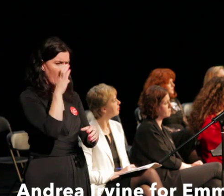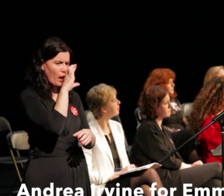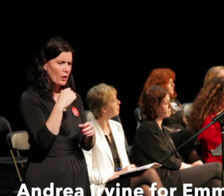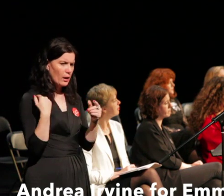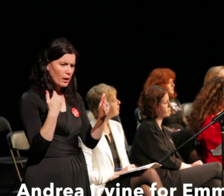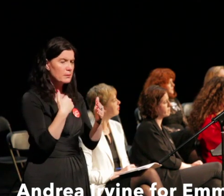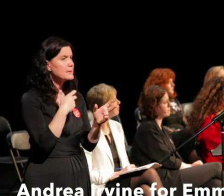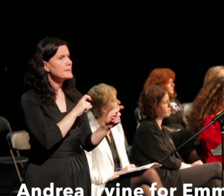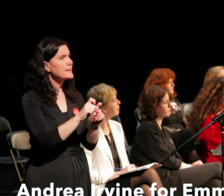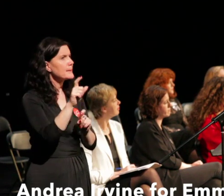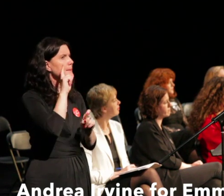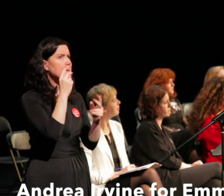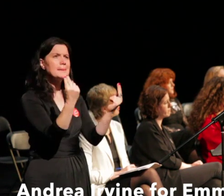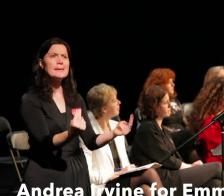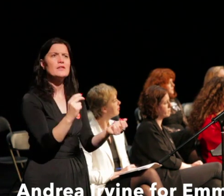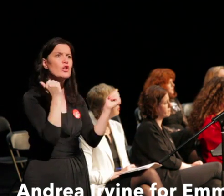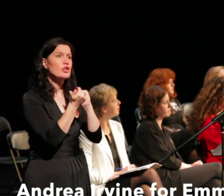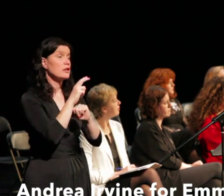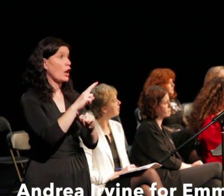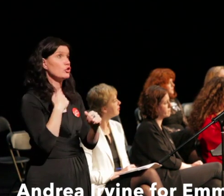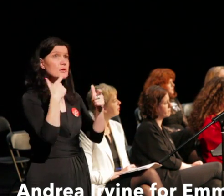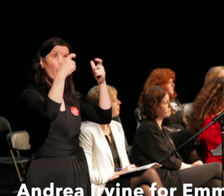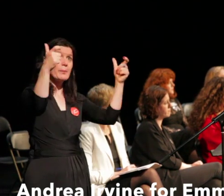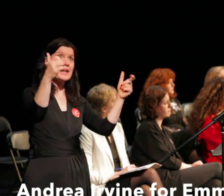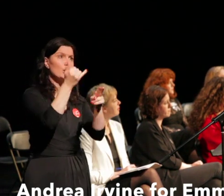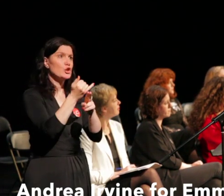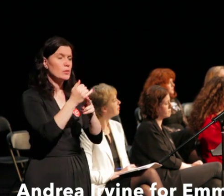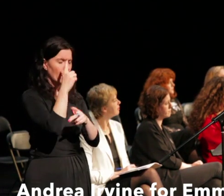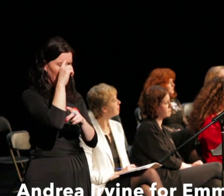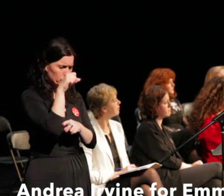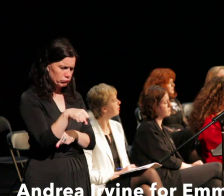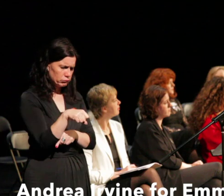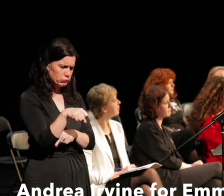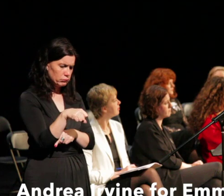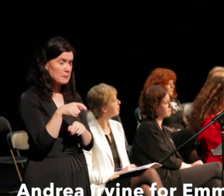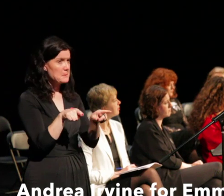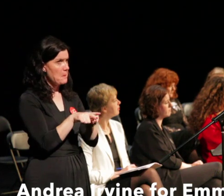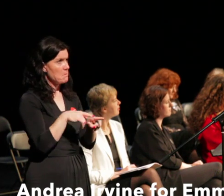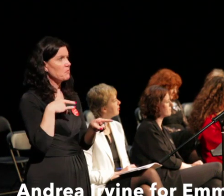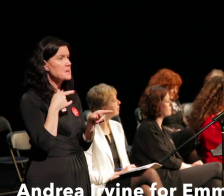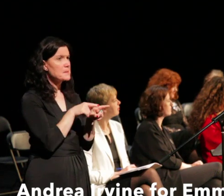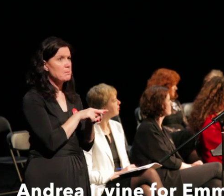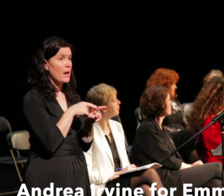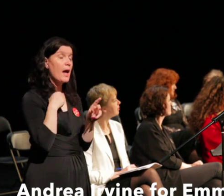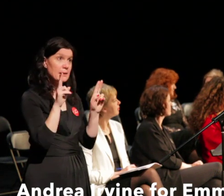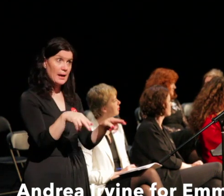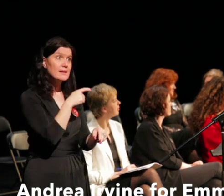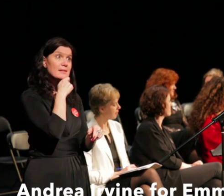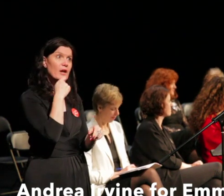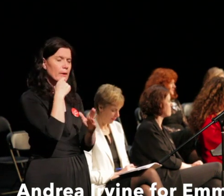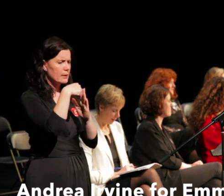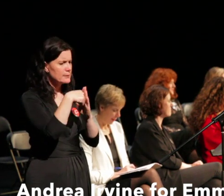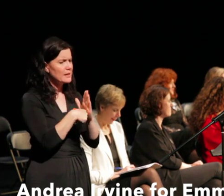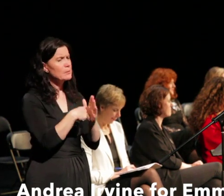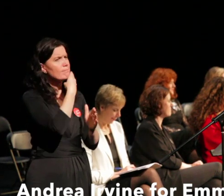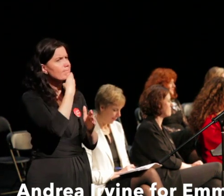wanting. It is not just the major institutions that are holding their heads in shame. I can say that we are deeply